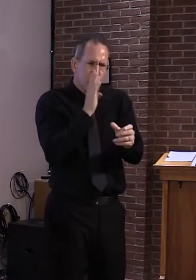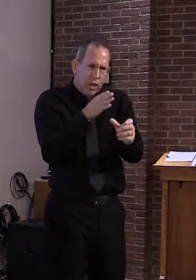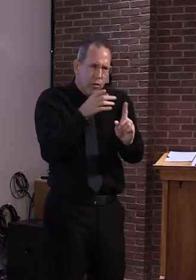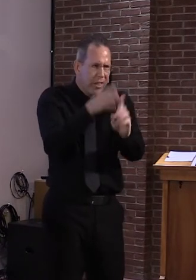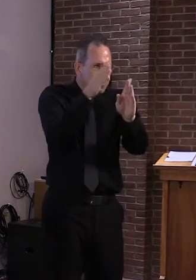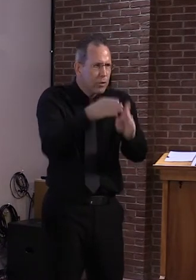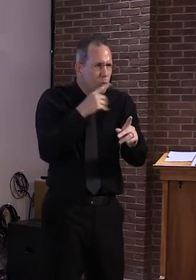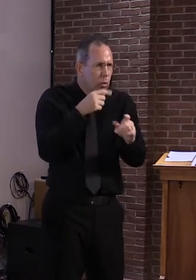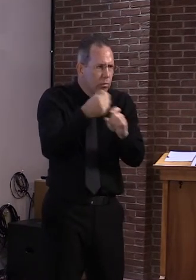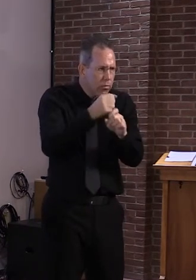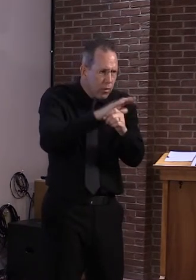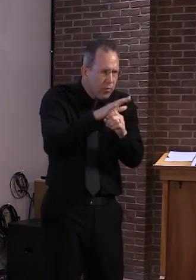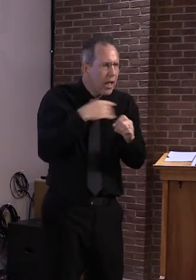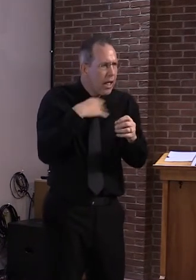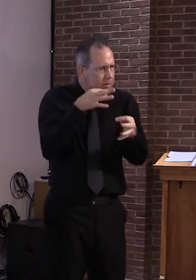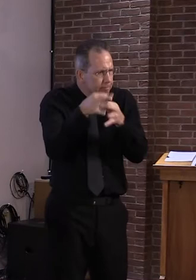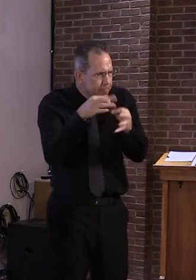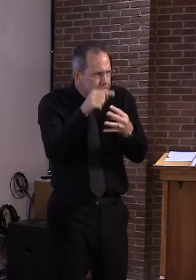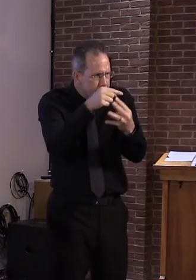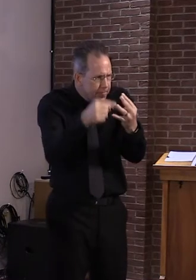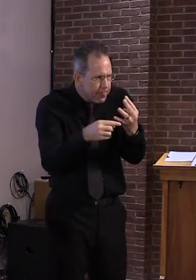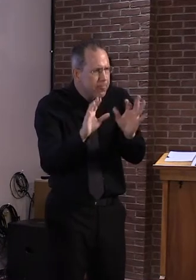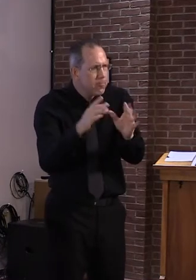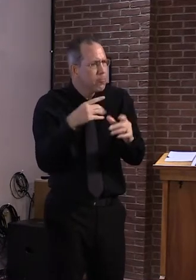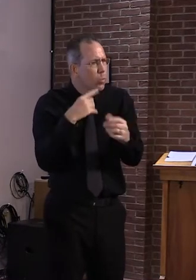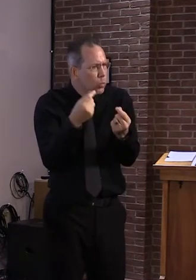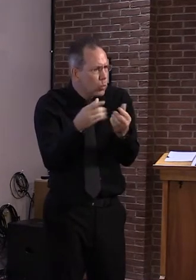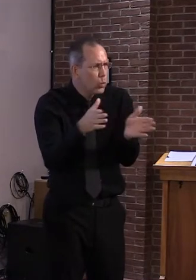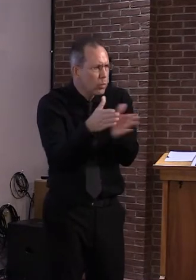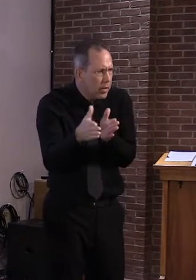that we have our obligation